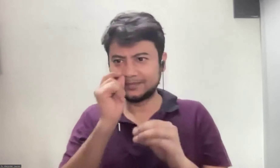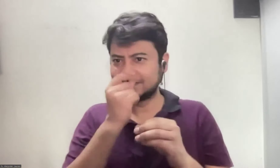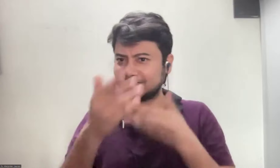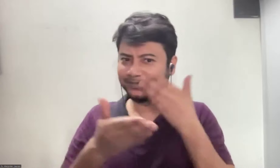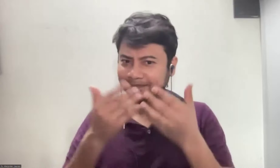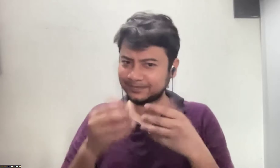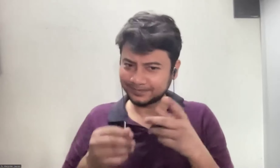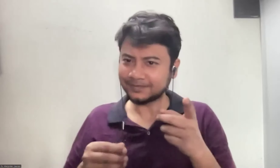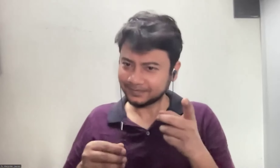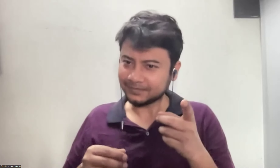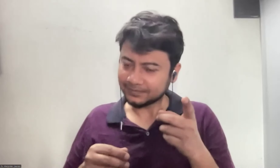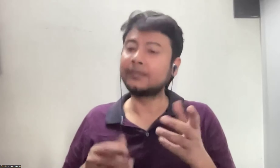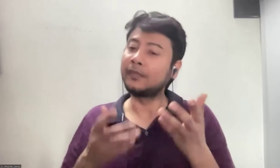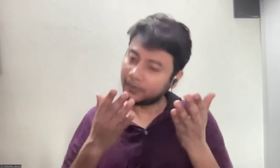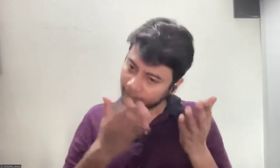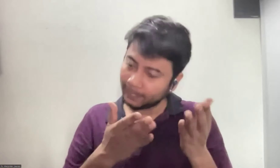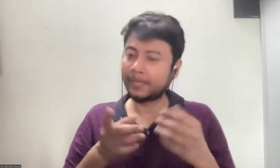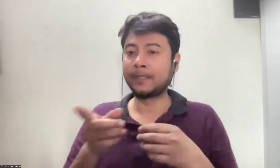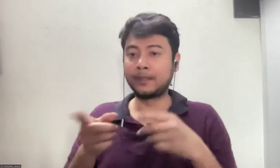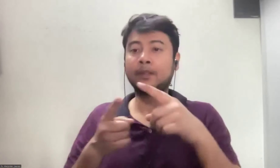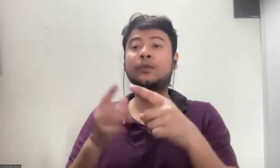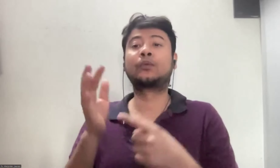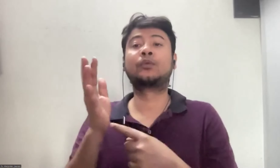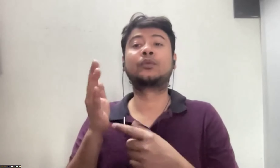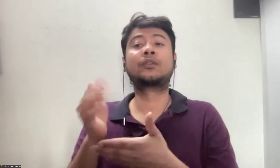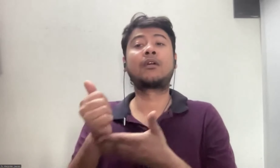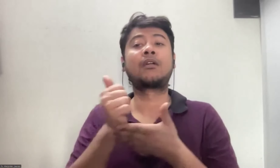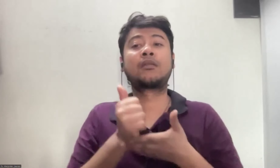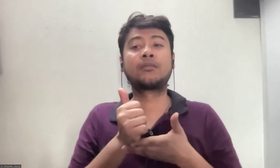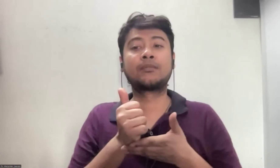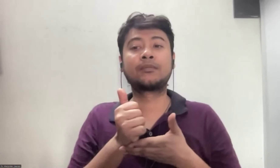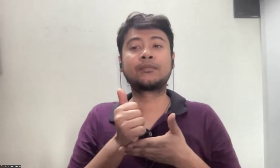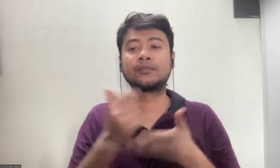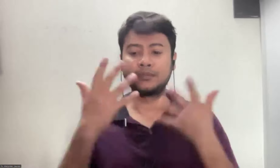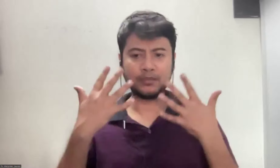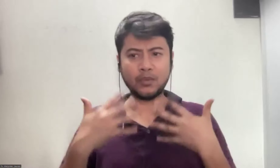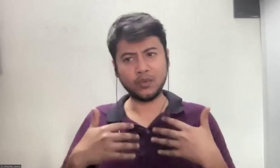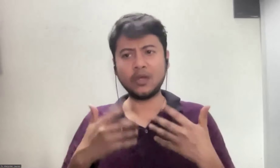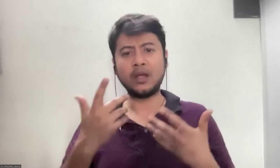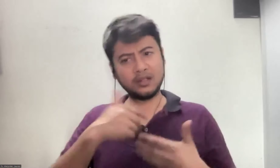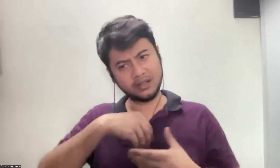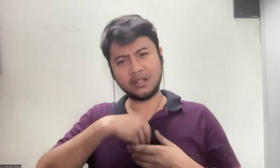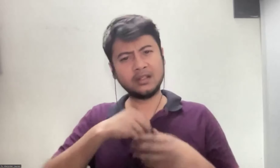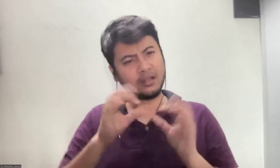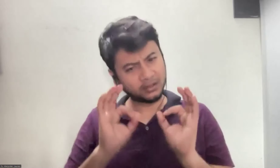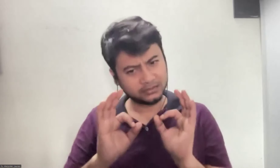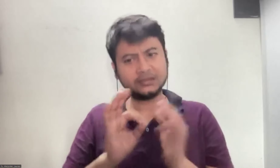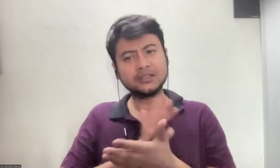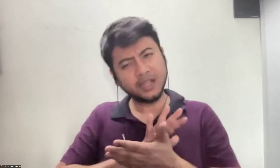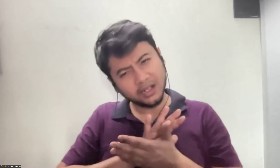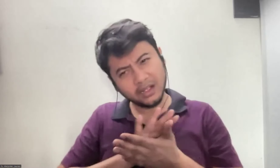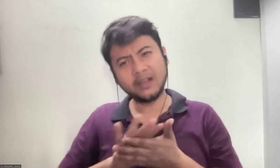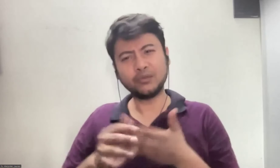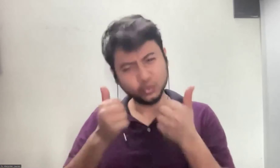many desires and we carry our sins from the past, so we become impure. But slowly, as we progress in spiritual life,